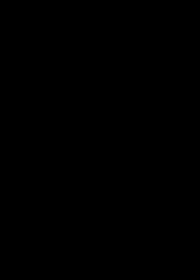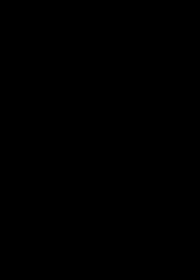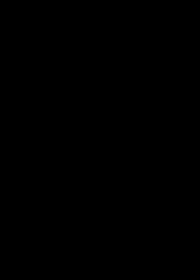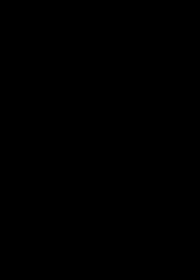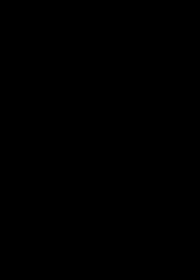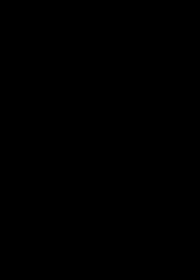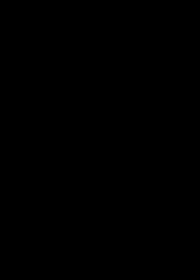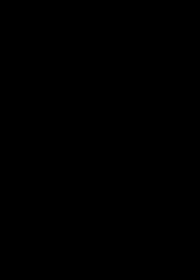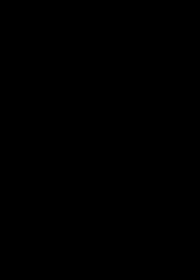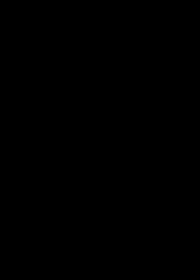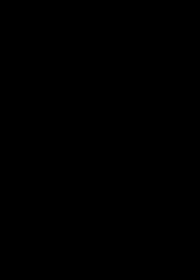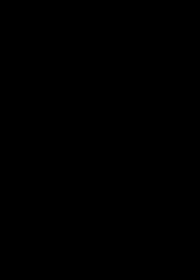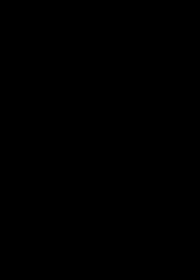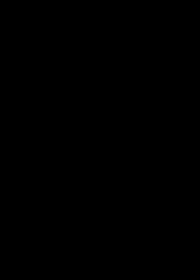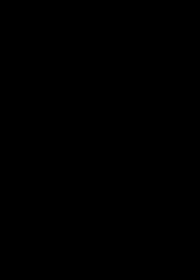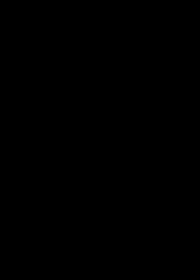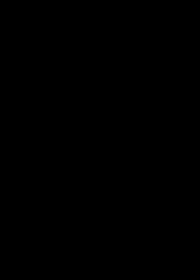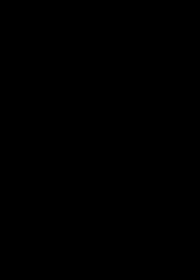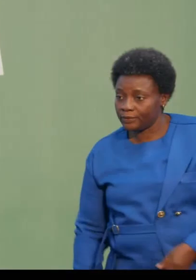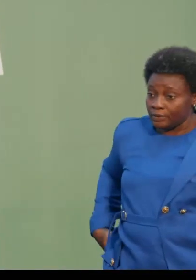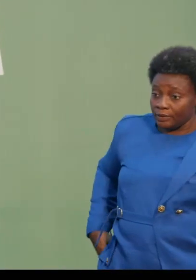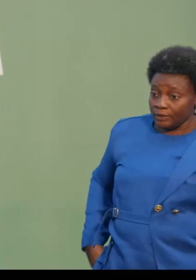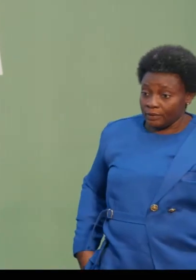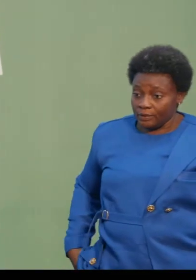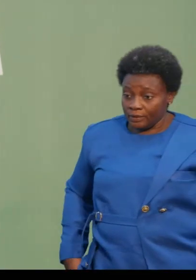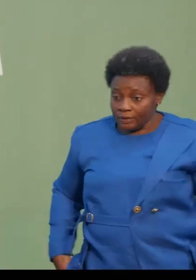The person who has won the award is called